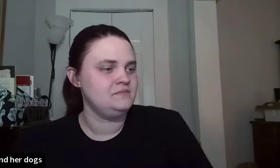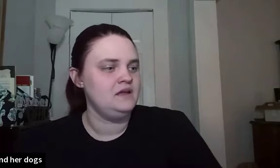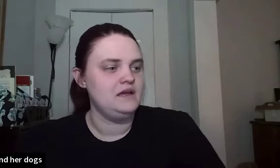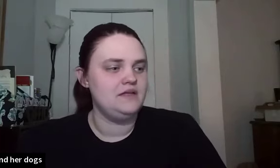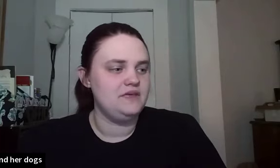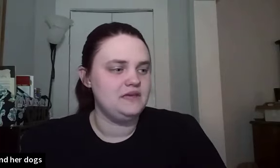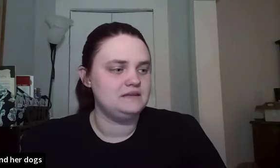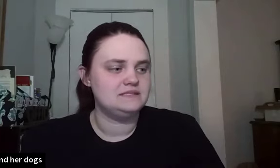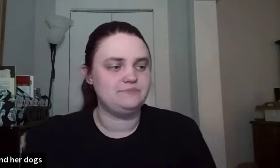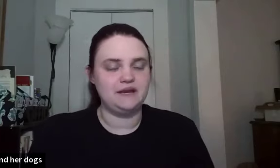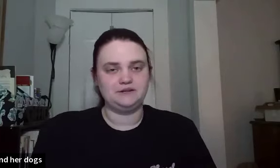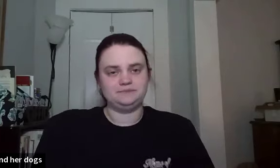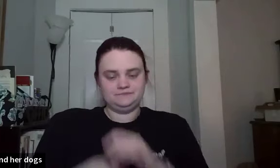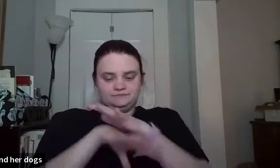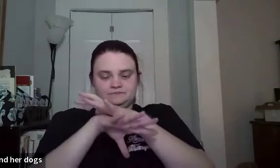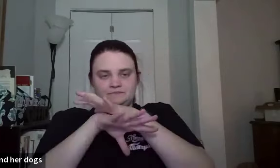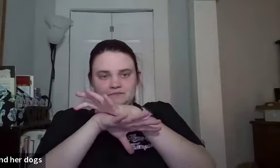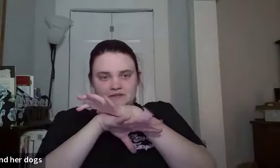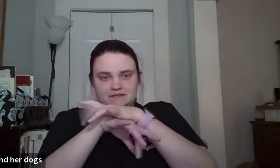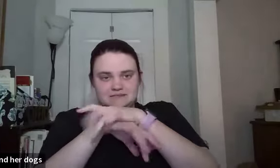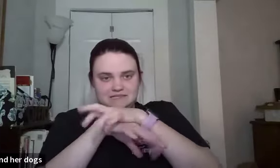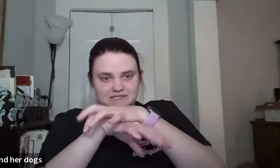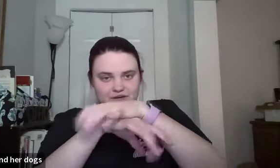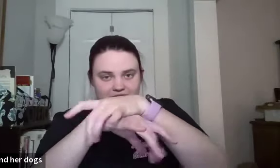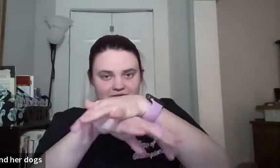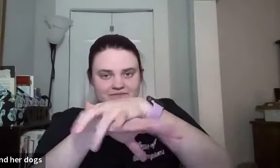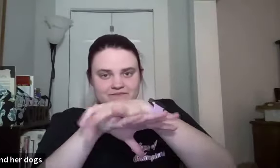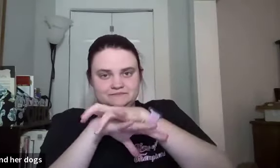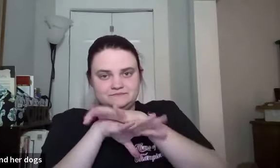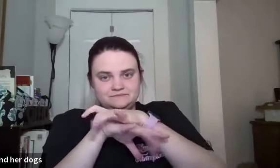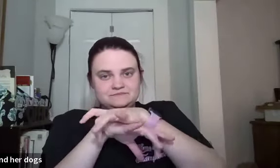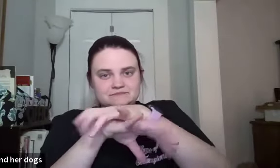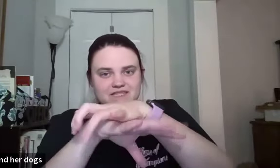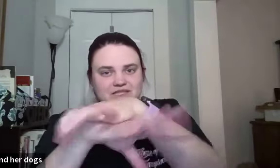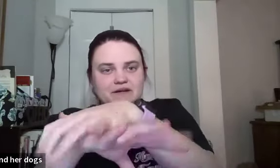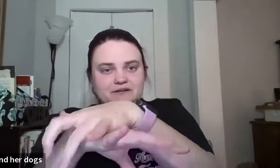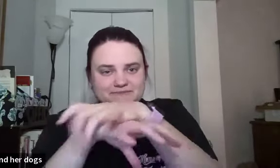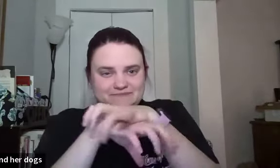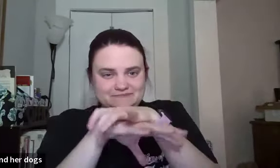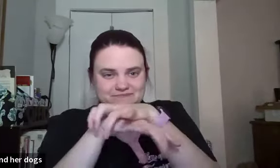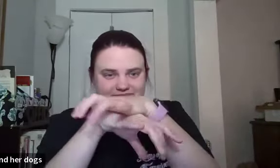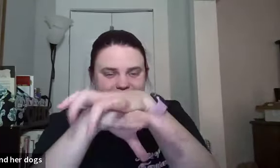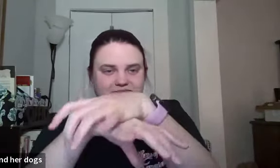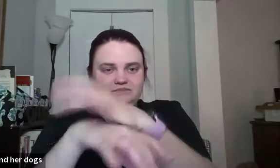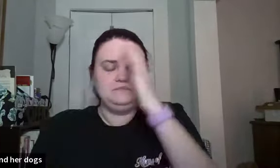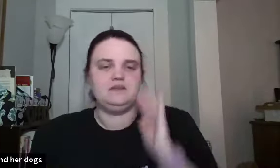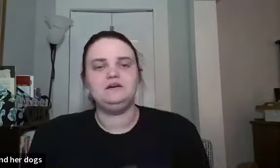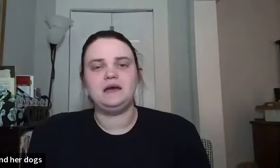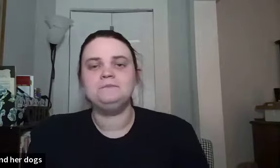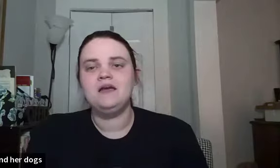And then spider. Spider. Spider. Okay,